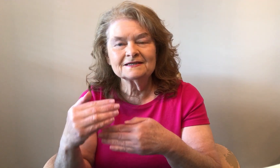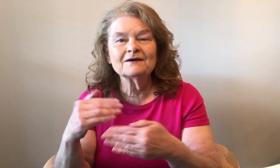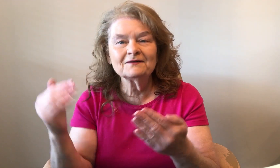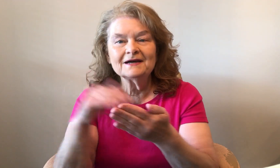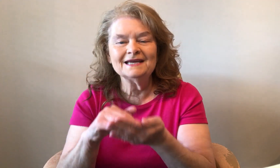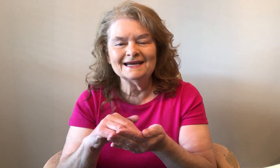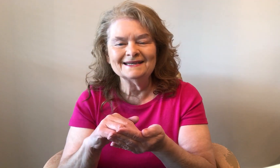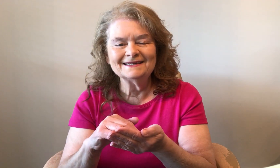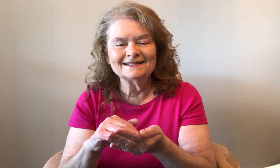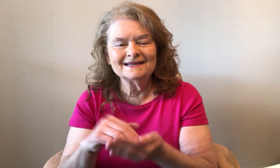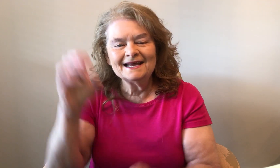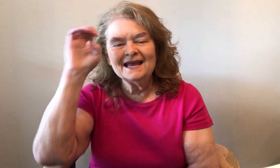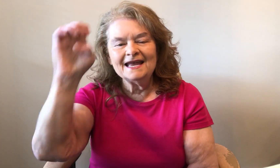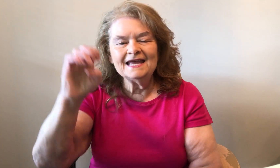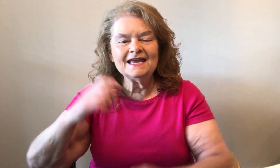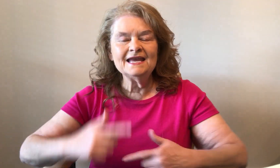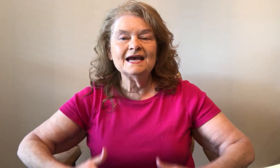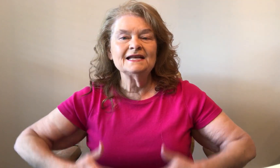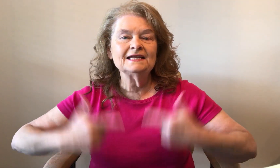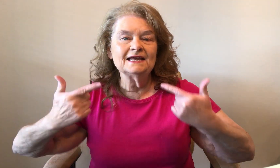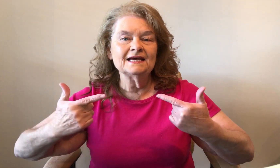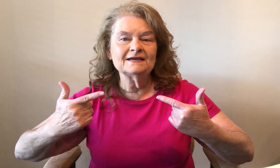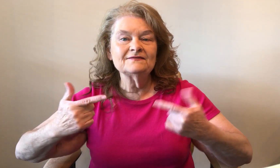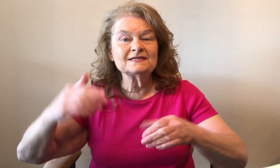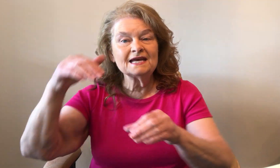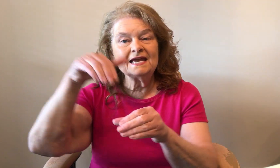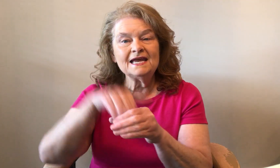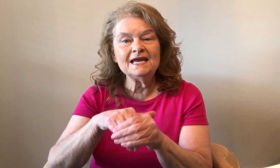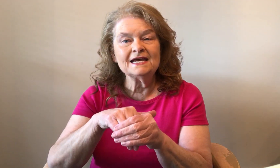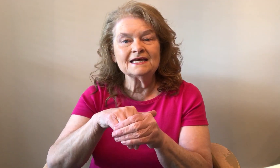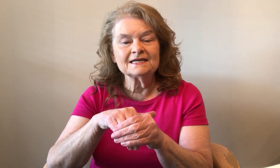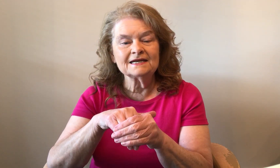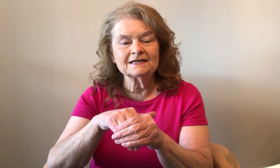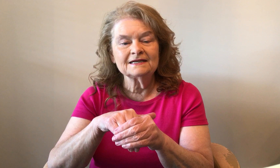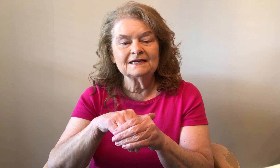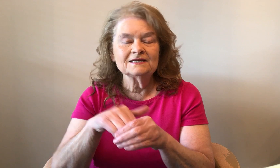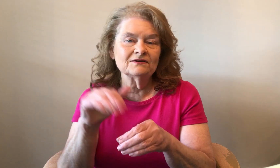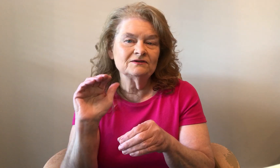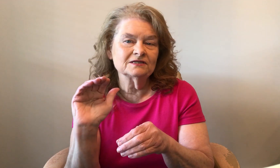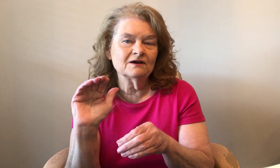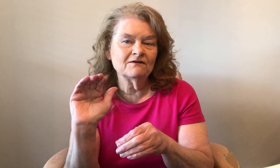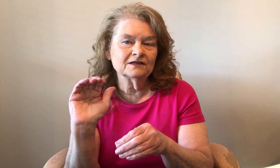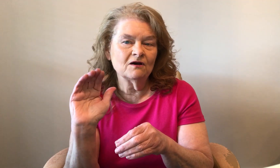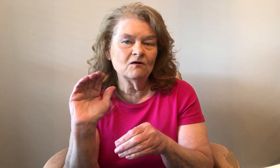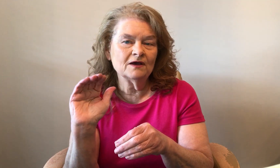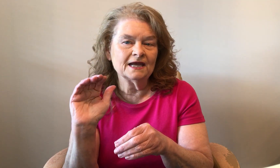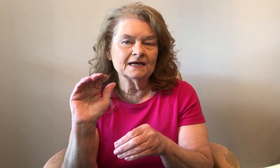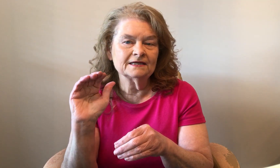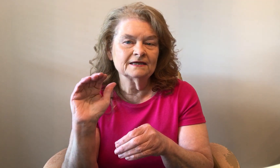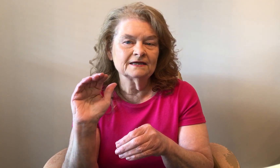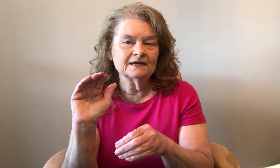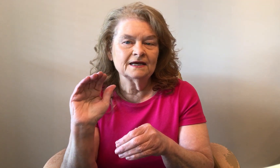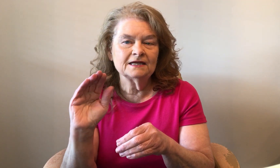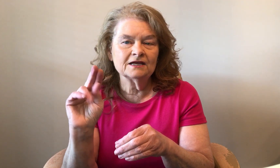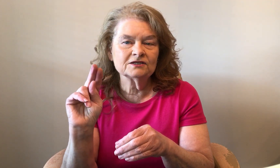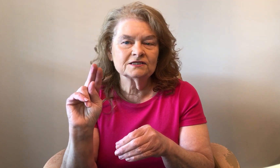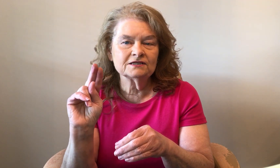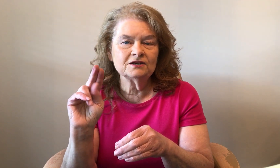So again, he lives in. So you're using the whole hand, not just the U's,